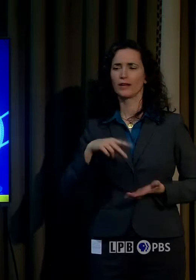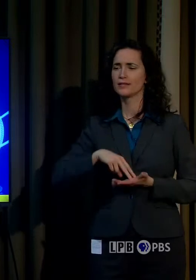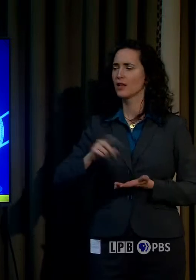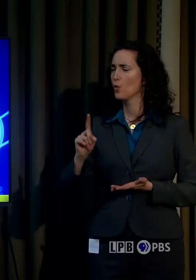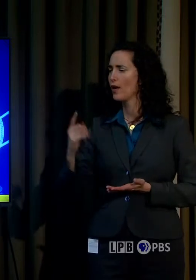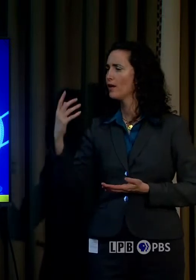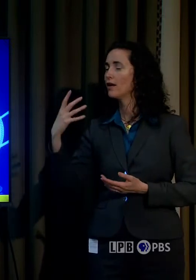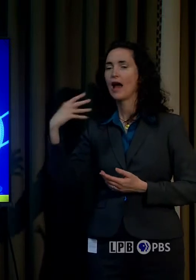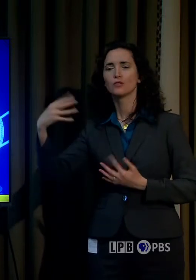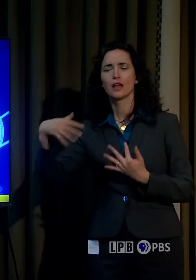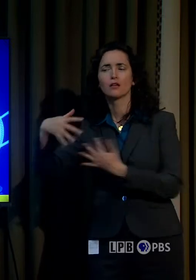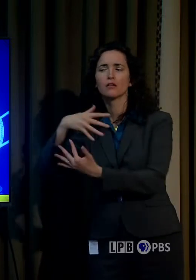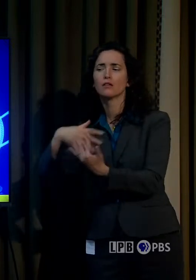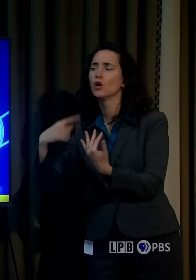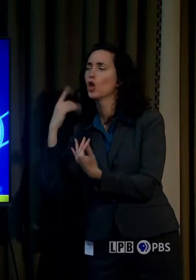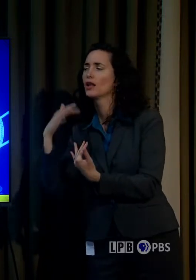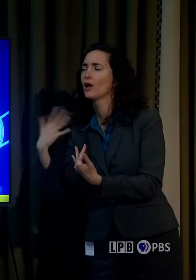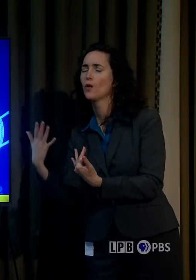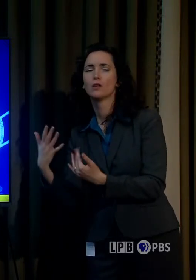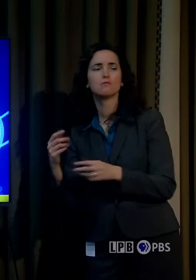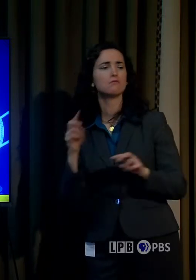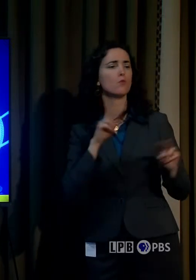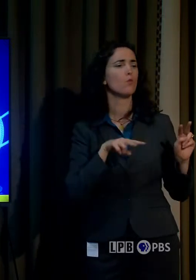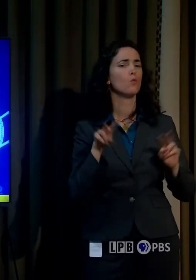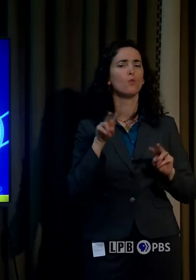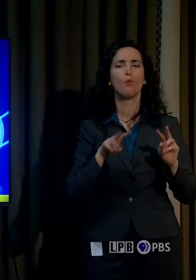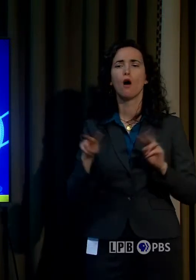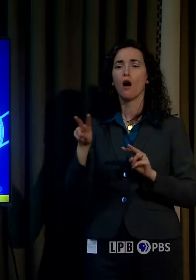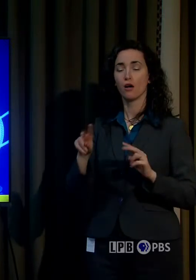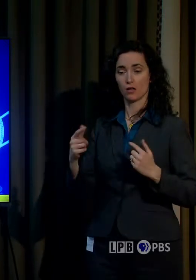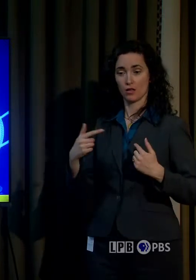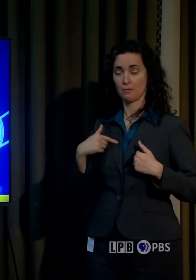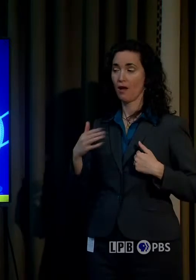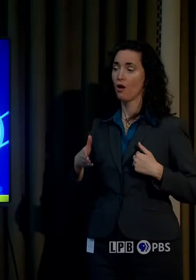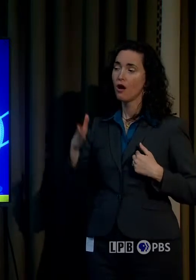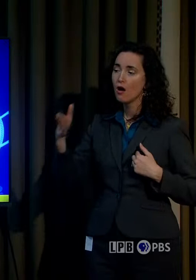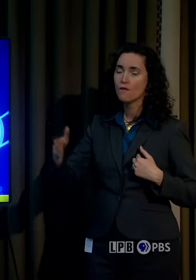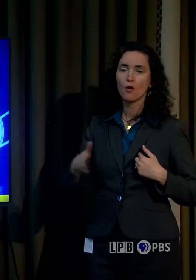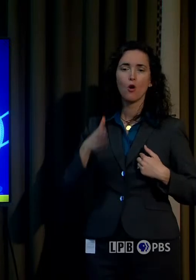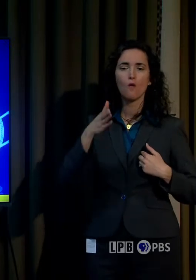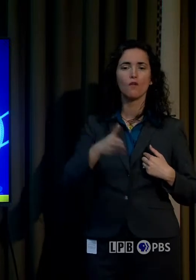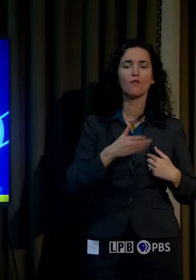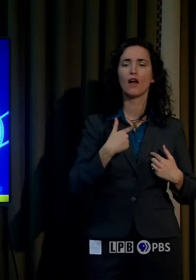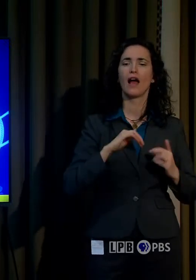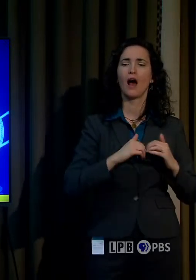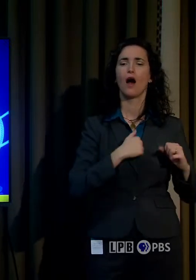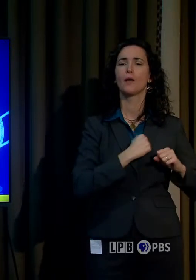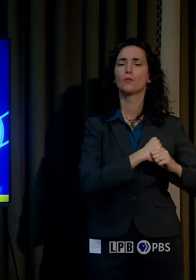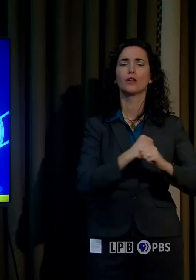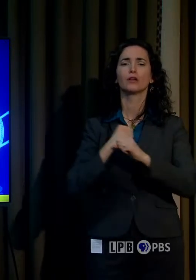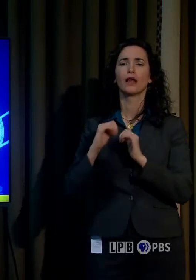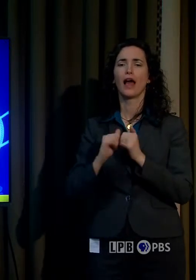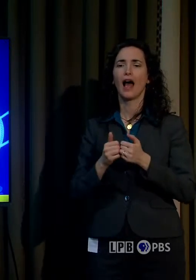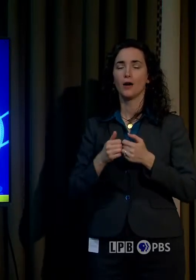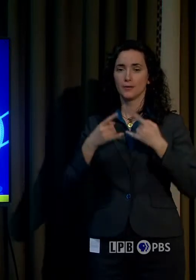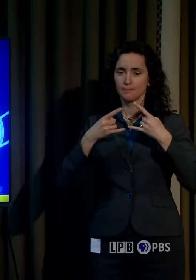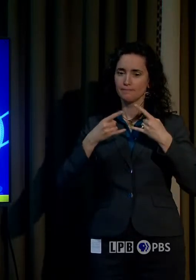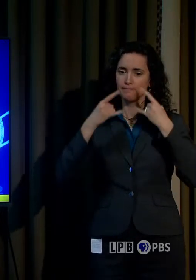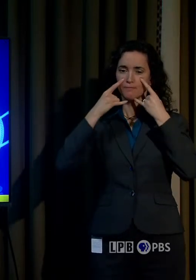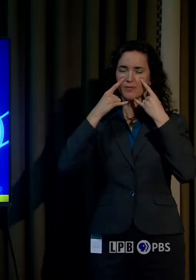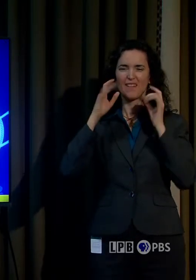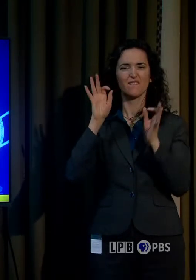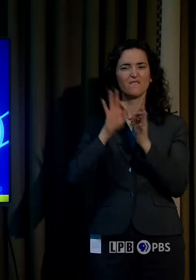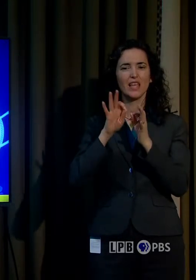outdoor crowds you are in, and what type of protections you take when you are there. And wearing a well-fitting, high-quality